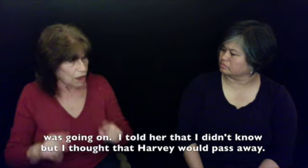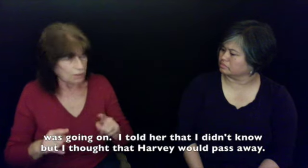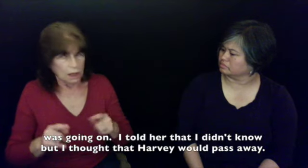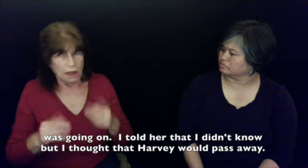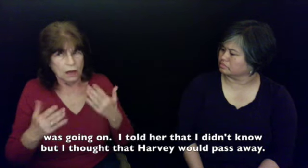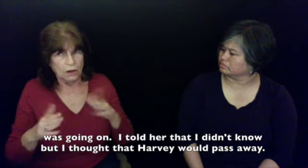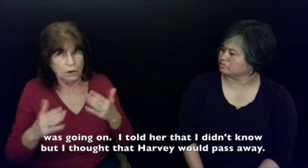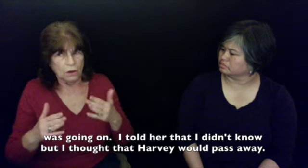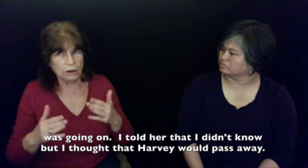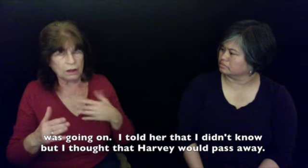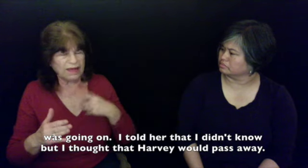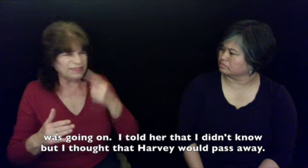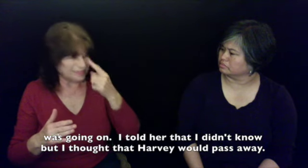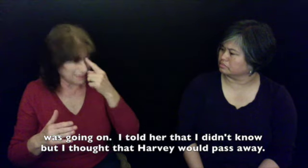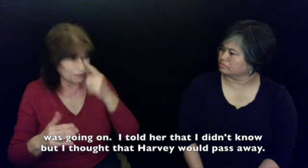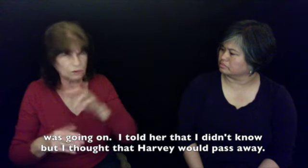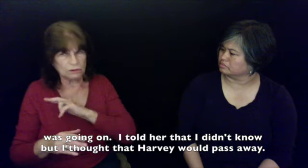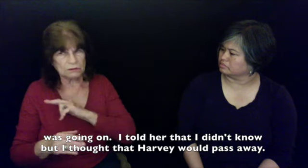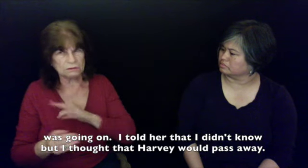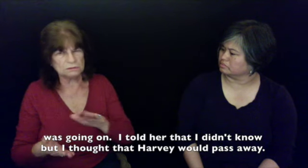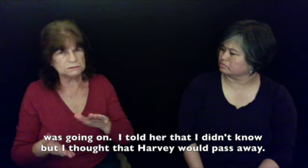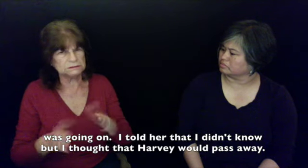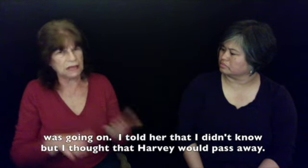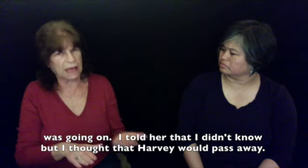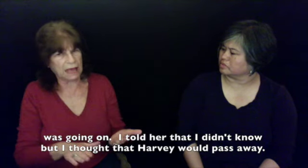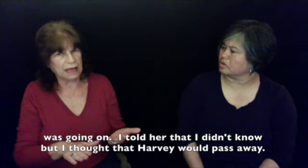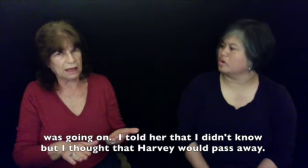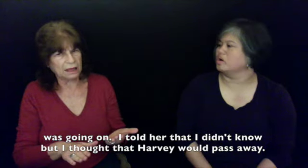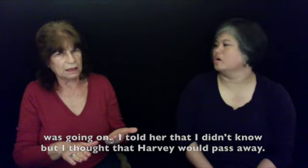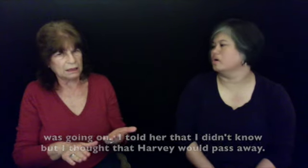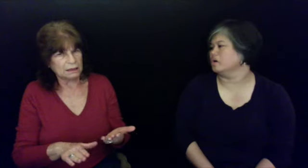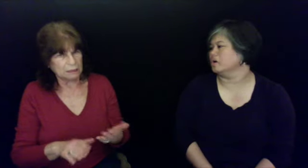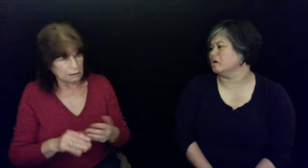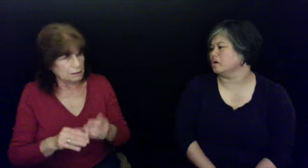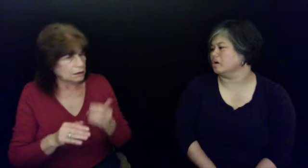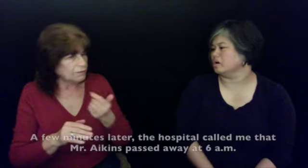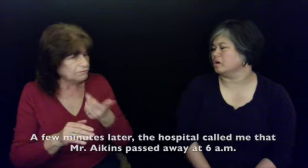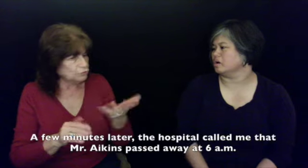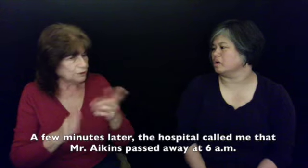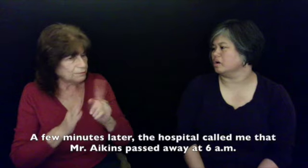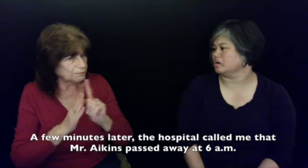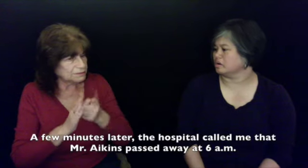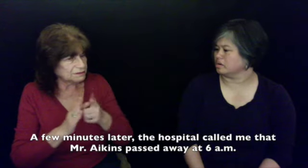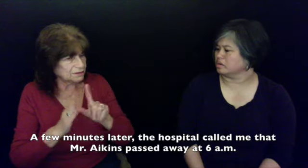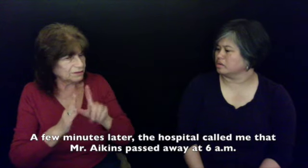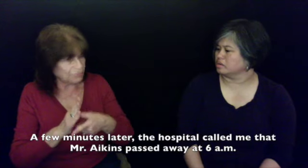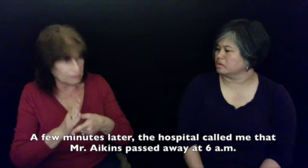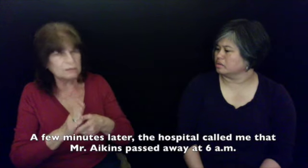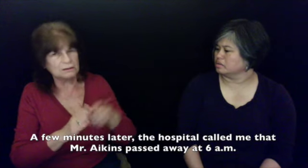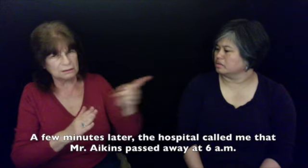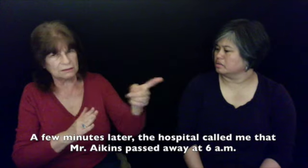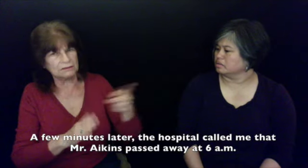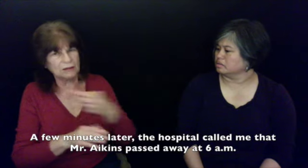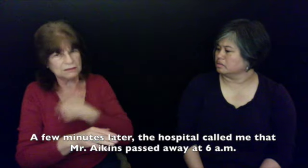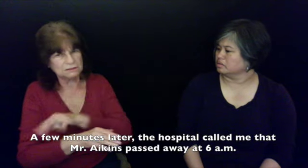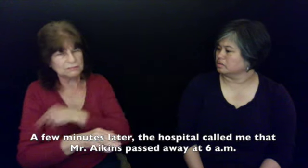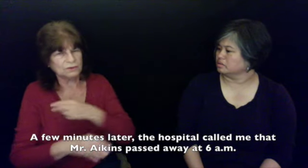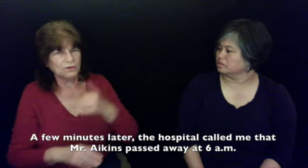"What happened? What's going on?" I told her I didn't know, but I thought that Harvey would pass away. A few minutes later, the hospital called